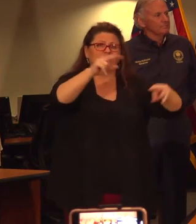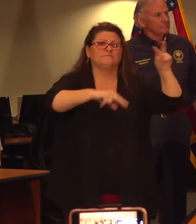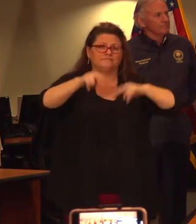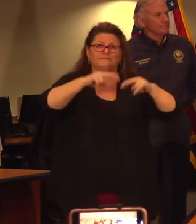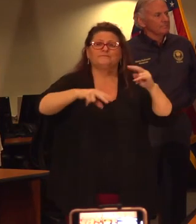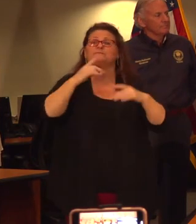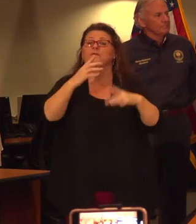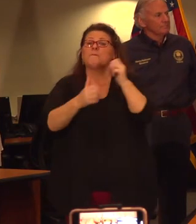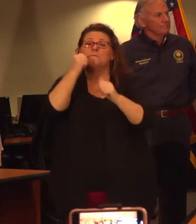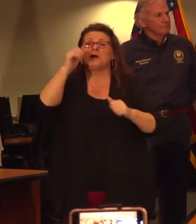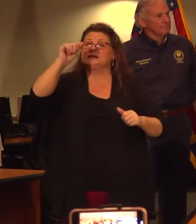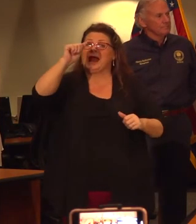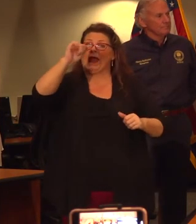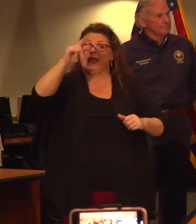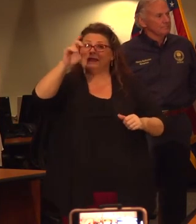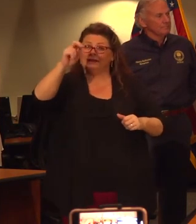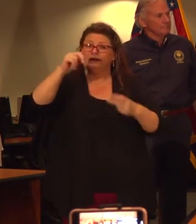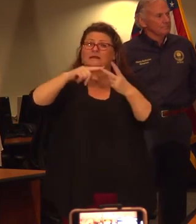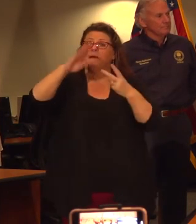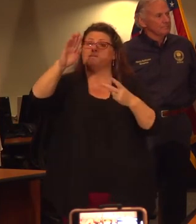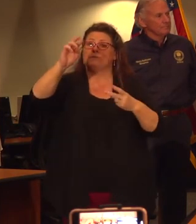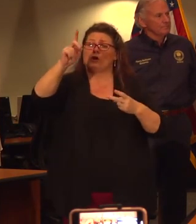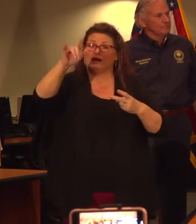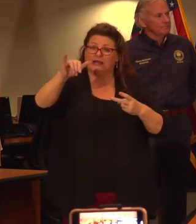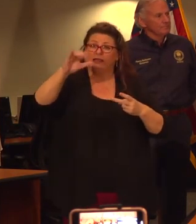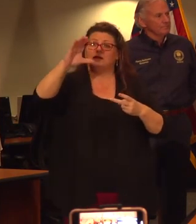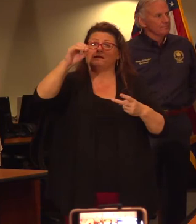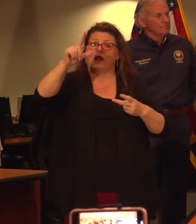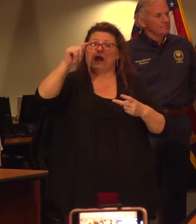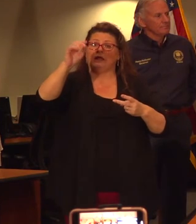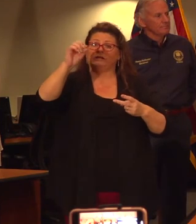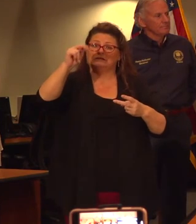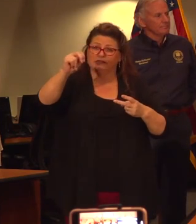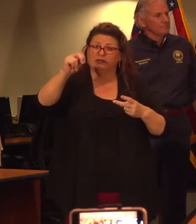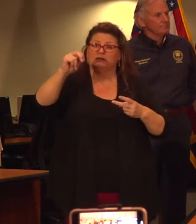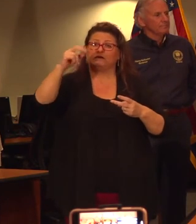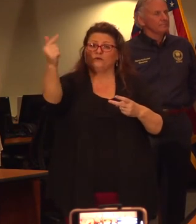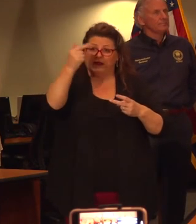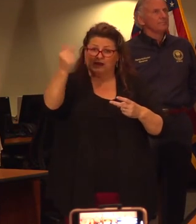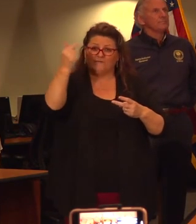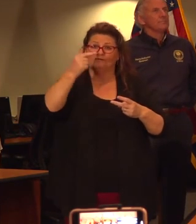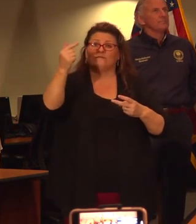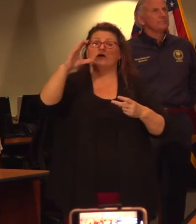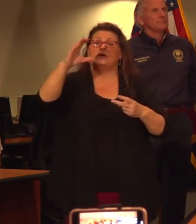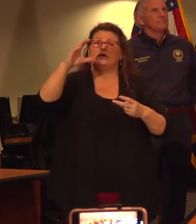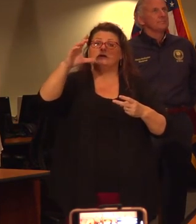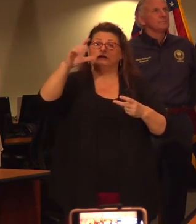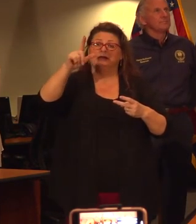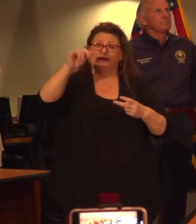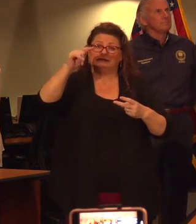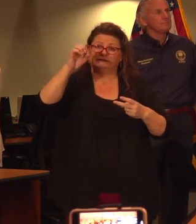Aiken, Berkeley, Colleton, Greenville, Hampton, Marion, Marlborough,